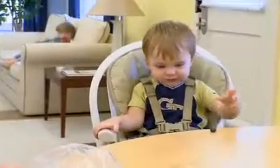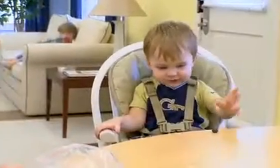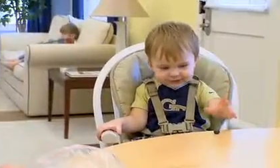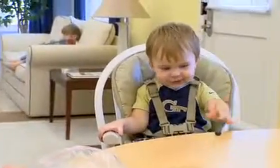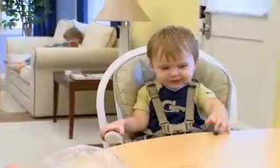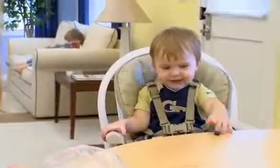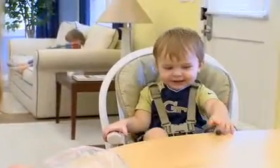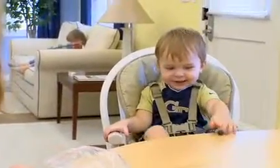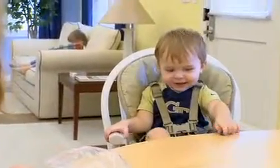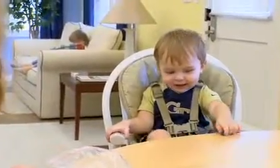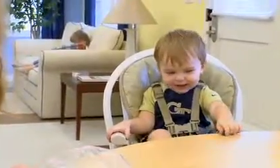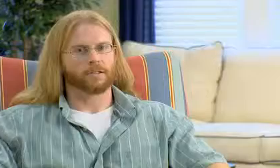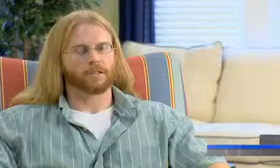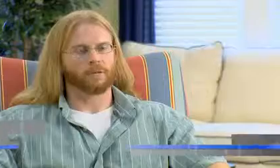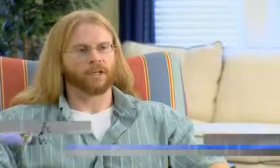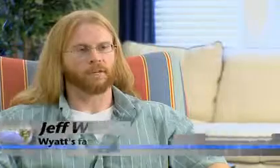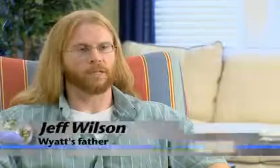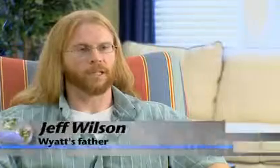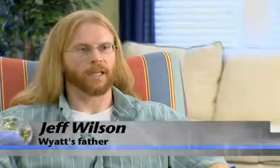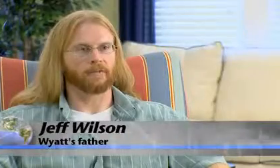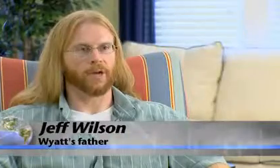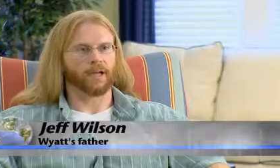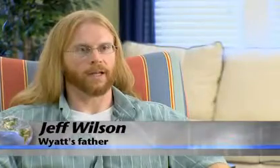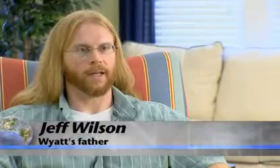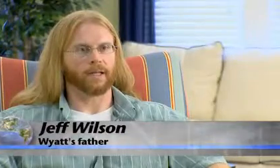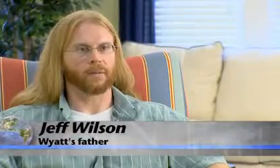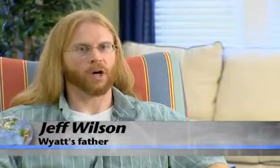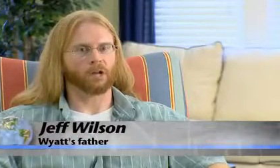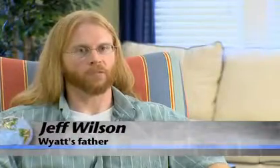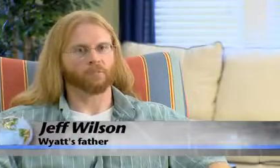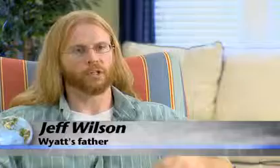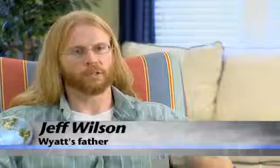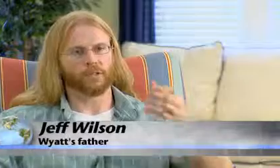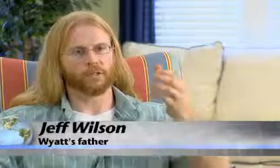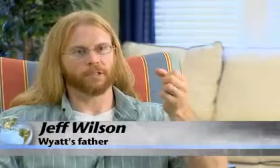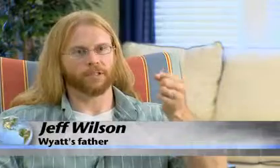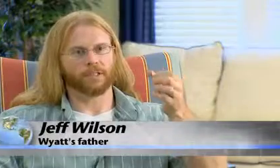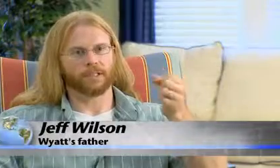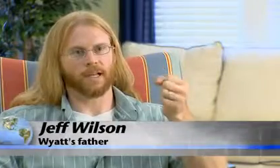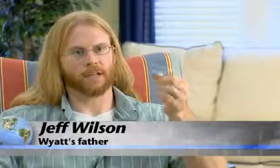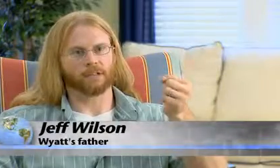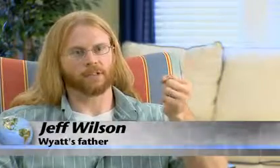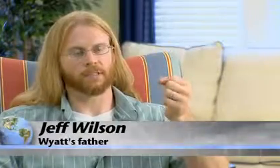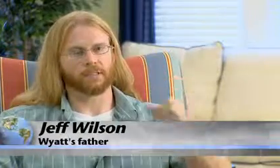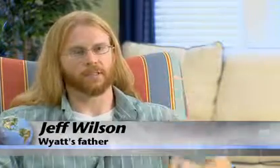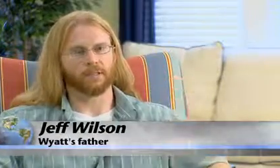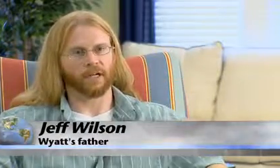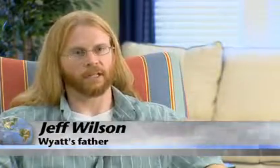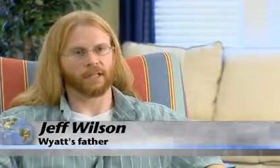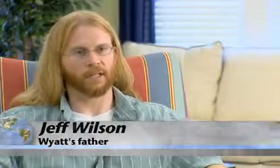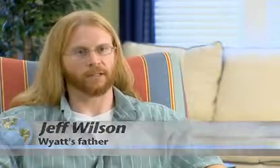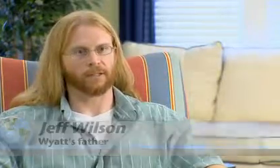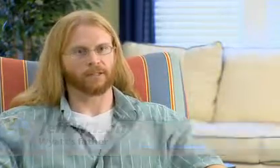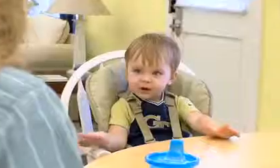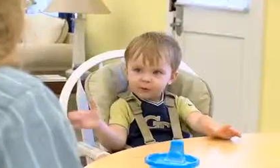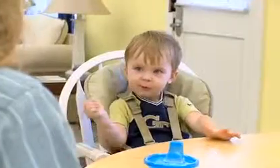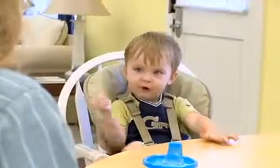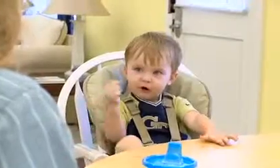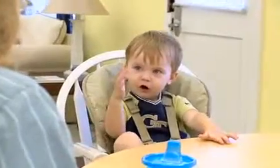BEFORE HE COULD TALK. WHENEVER WE GAVE WYATT A BOTTLE OF MILK WE WOULD DO THIS SIGN, WHICH IS AMERICAN SIGN LANGUAGE SIGN FOR MILK.